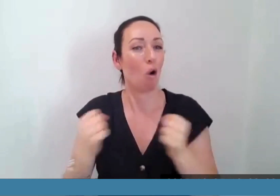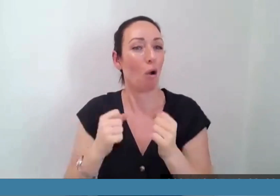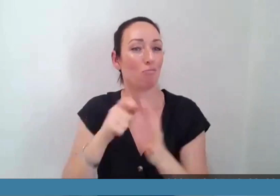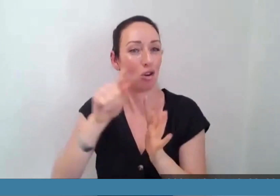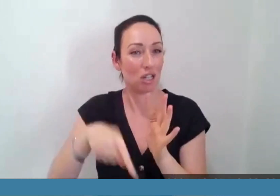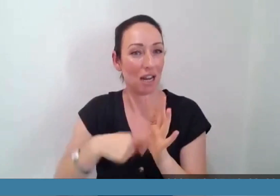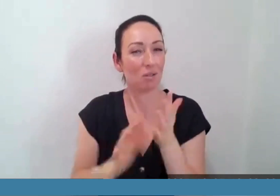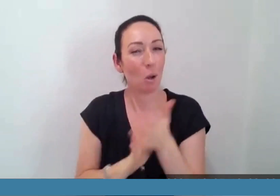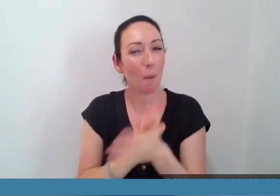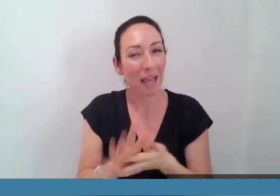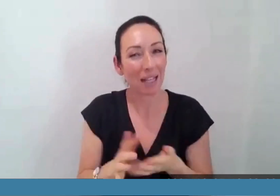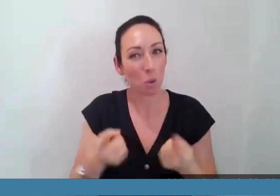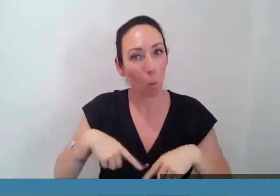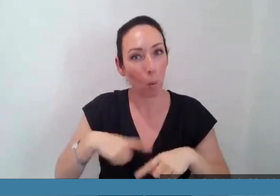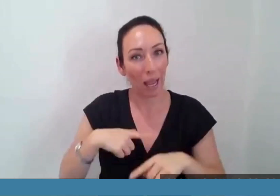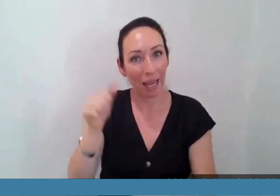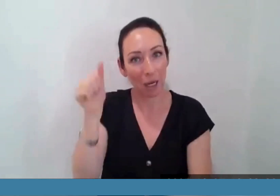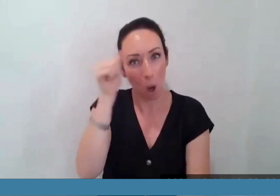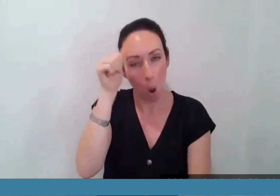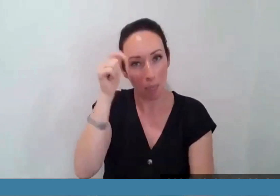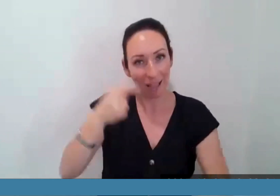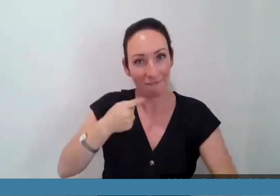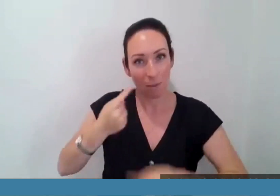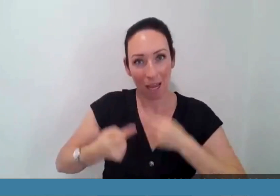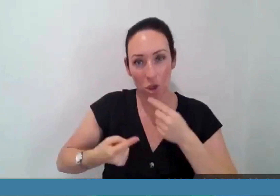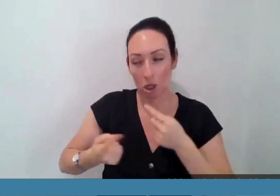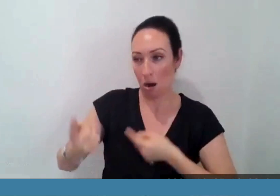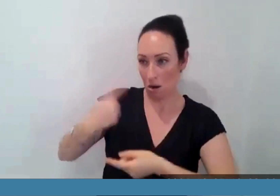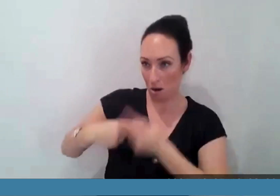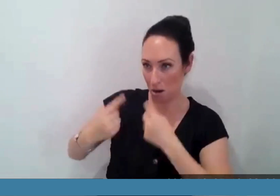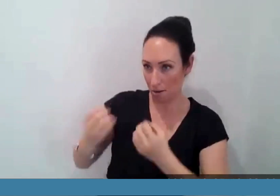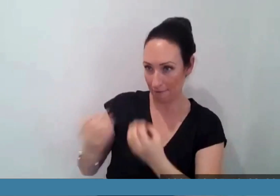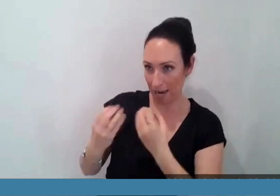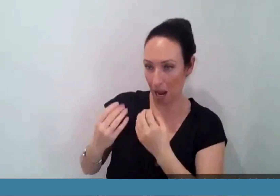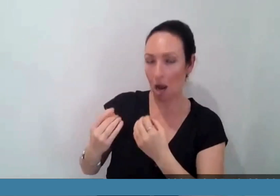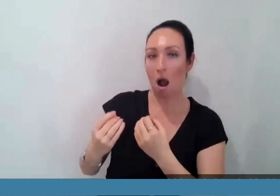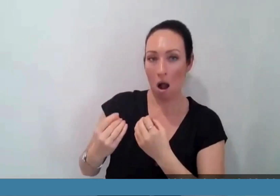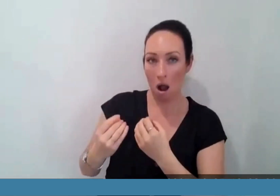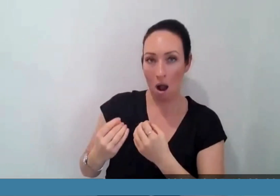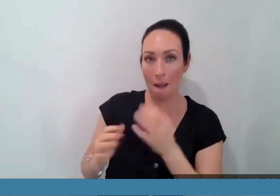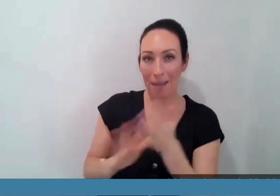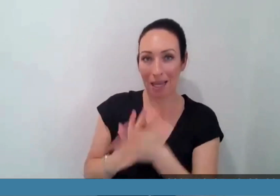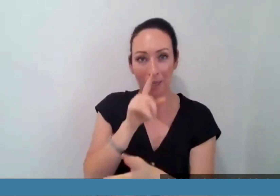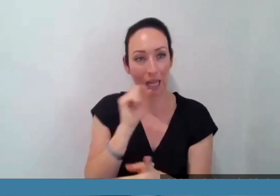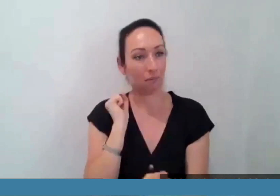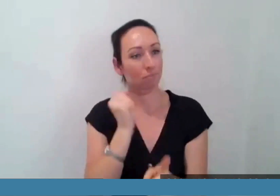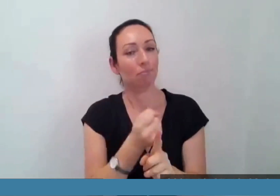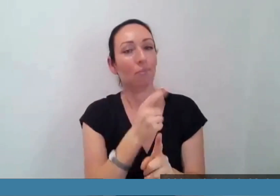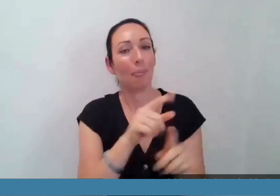know gets used and that the systems young people rely on actually support their goals.